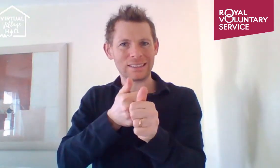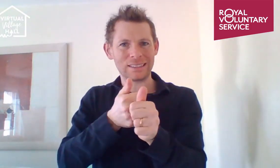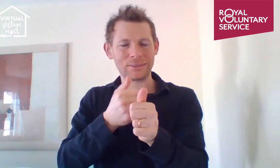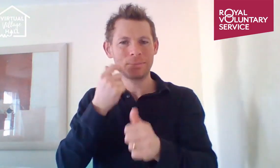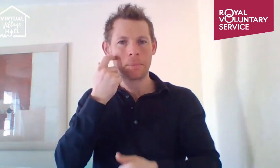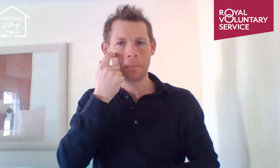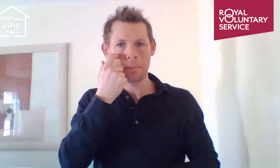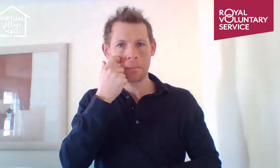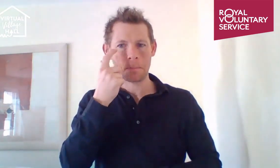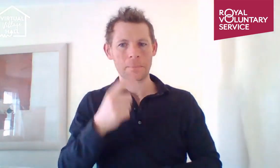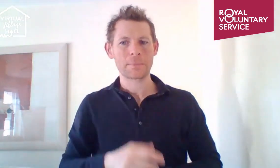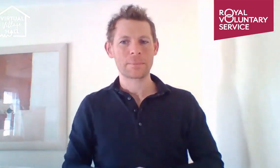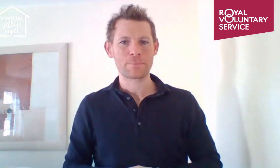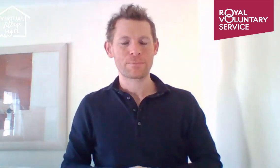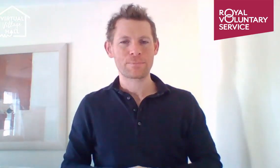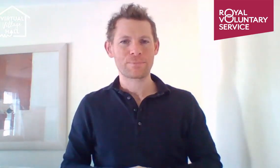Classroom assistant.